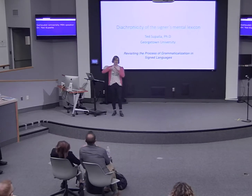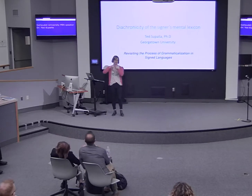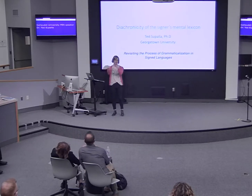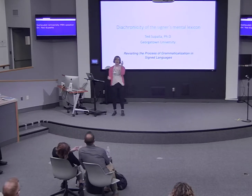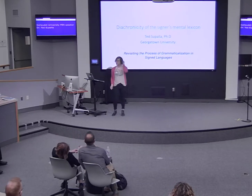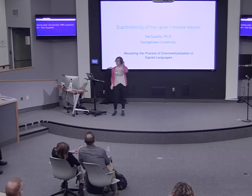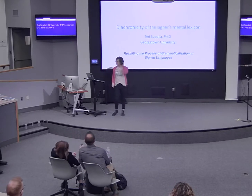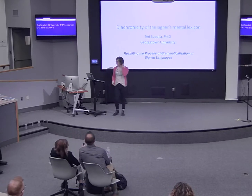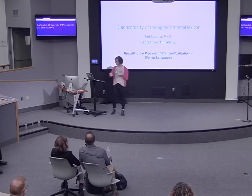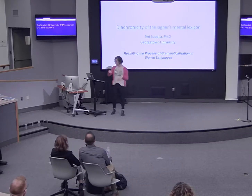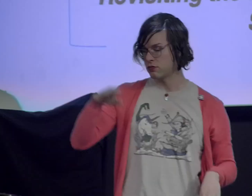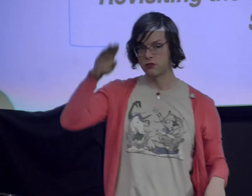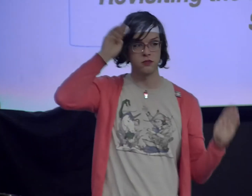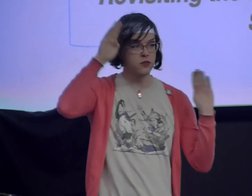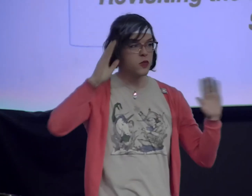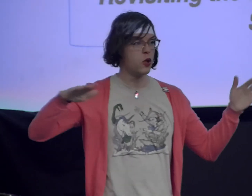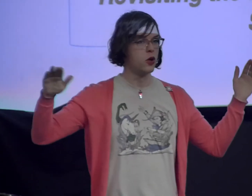Hello, we'll go ahead and get started.